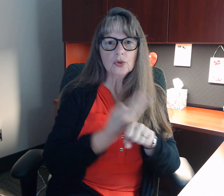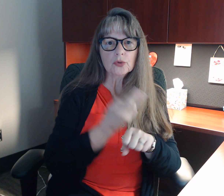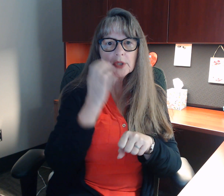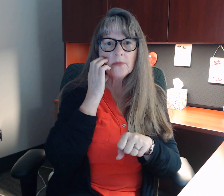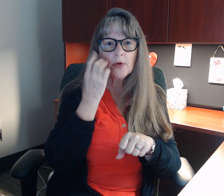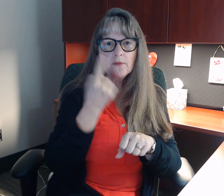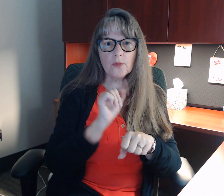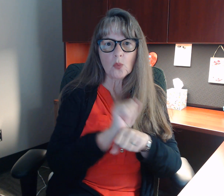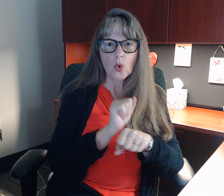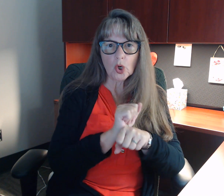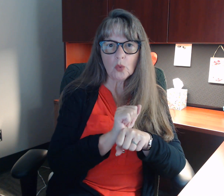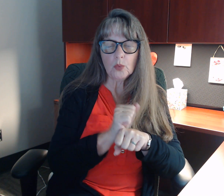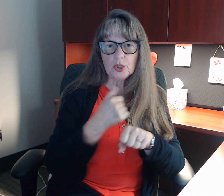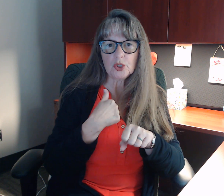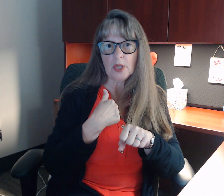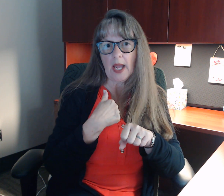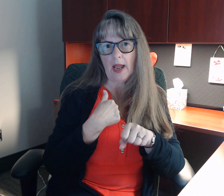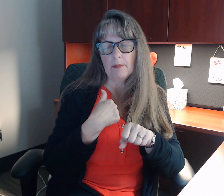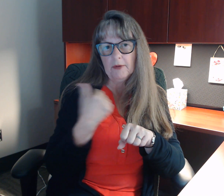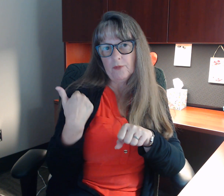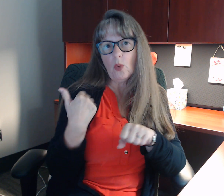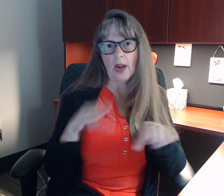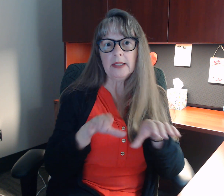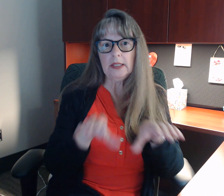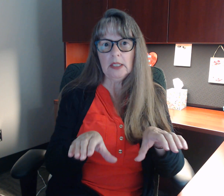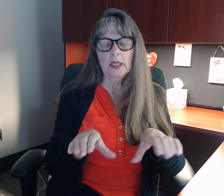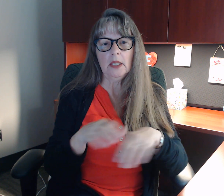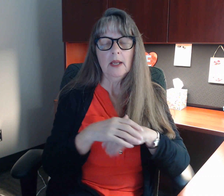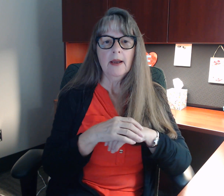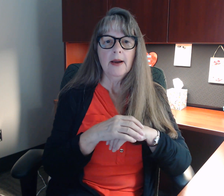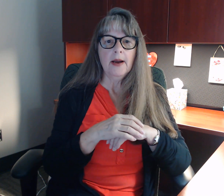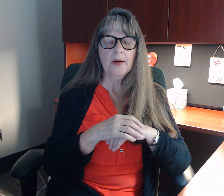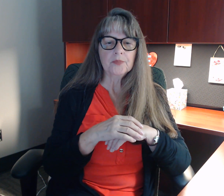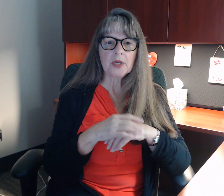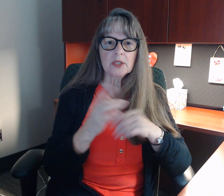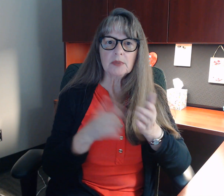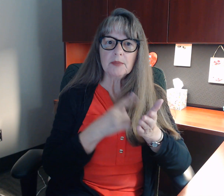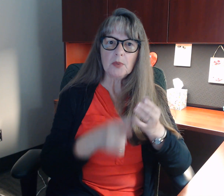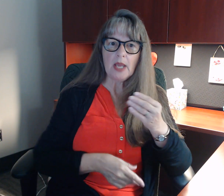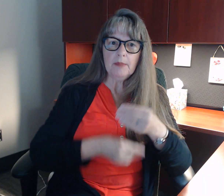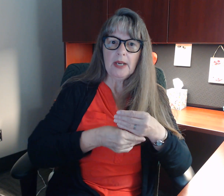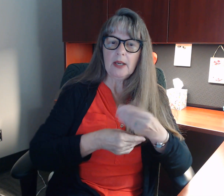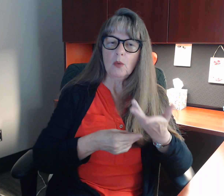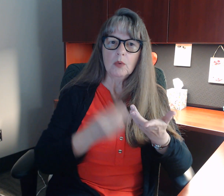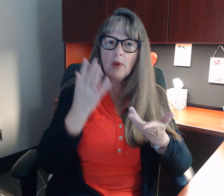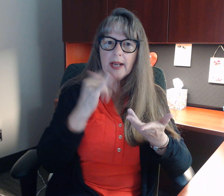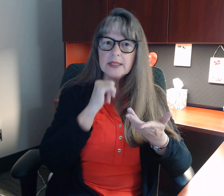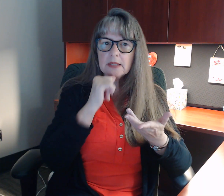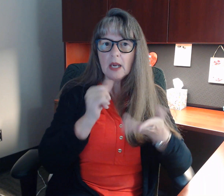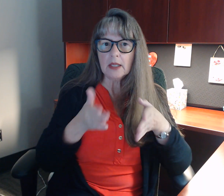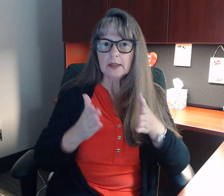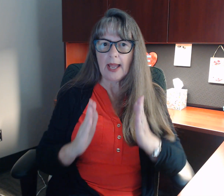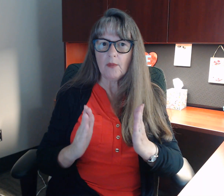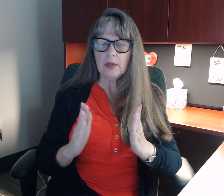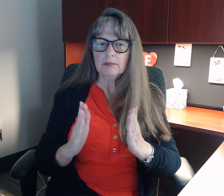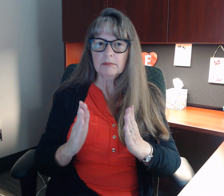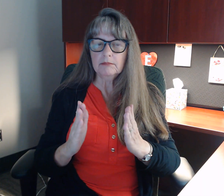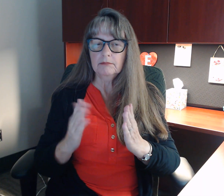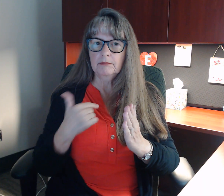cell phone for work, which before I did, because sometimes it would update and they go, well, why is it not allowing me to